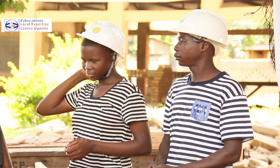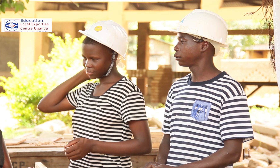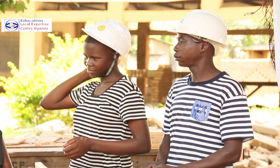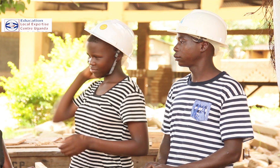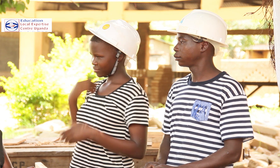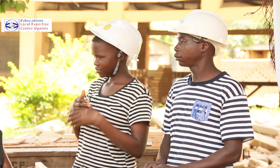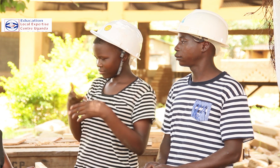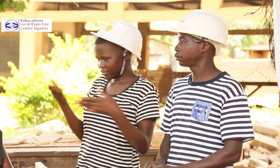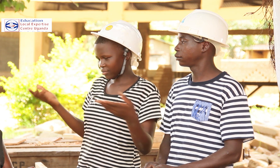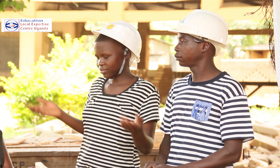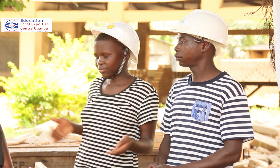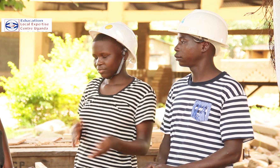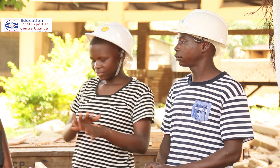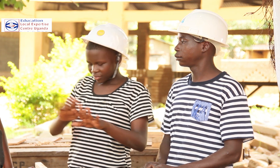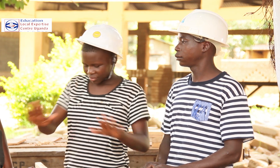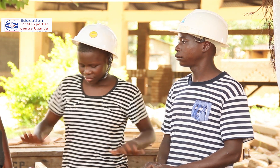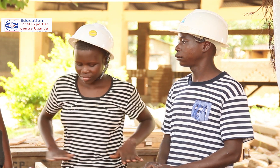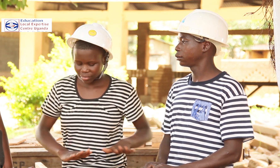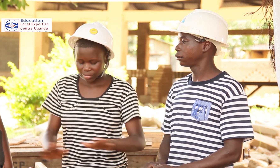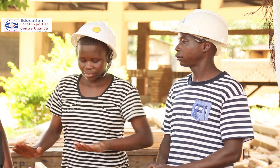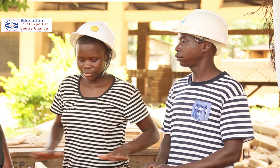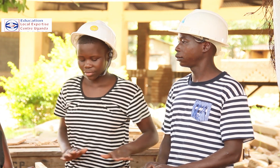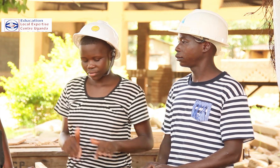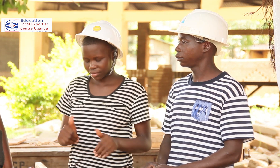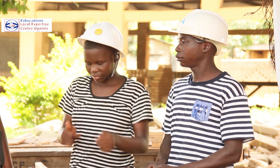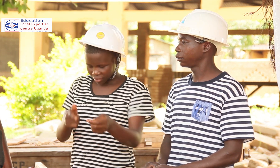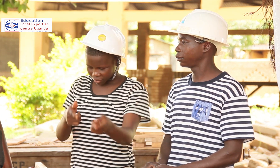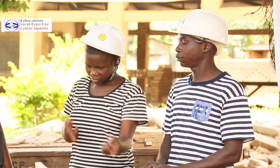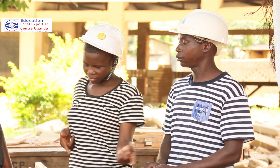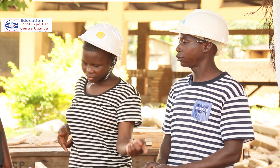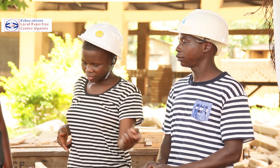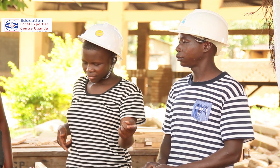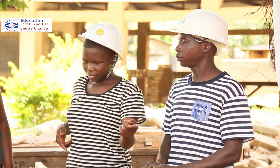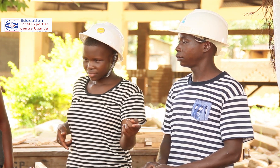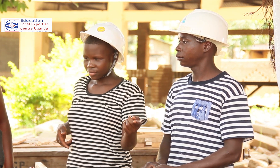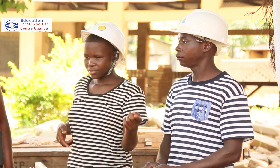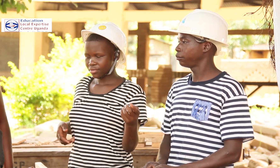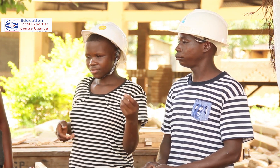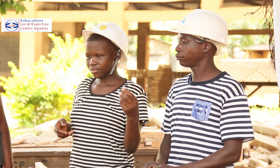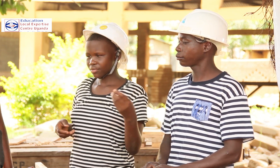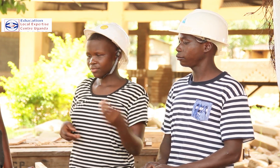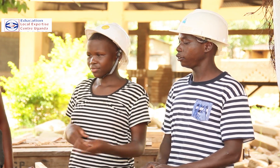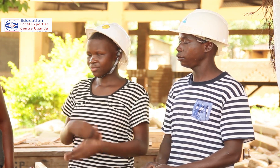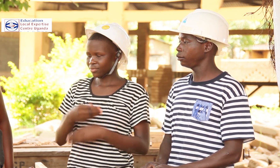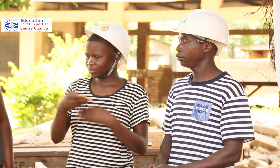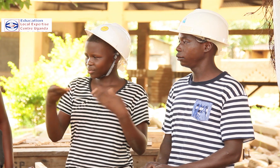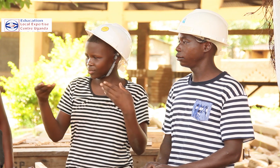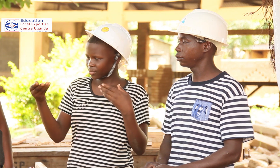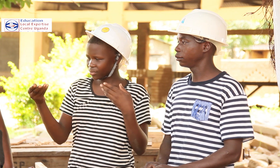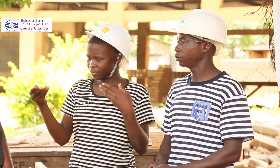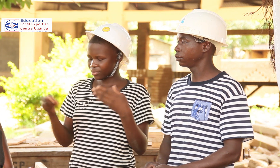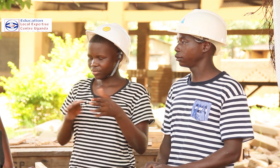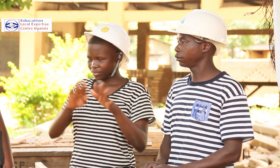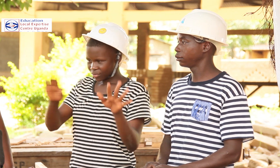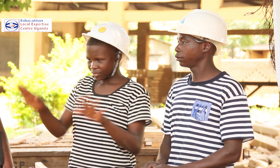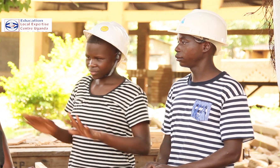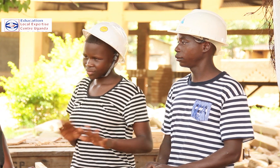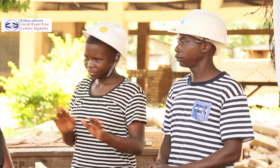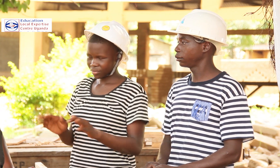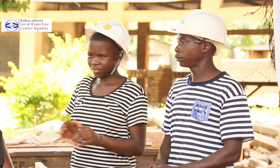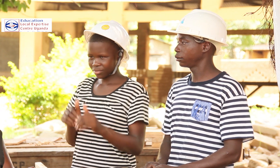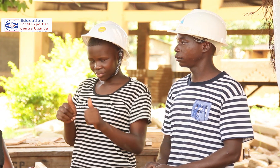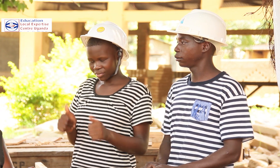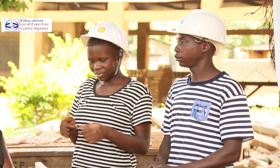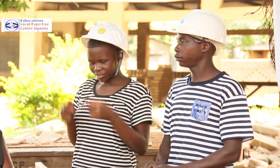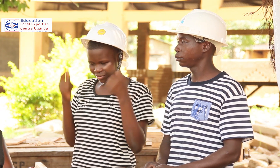That you know how to clean, how to measure, and they have managed to clean that timber. Even I